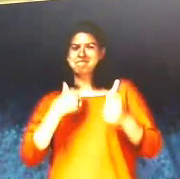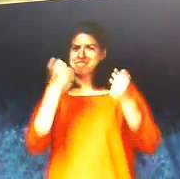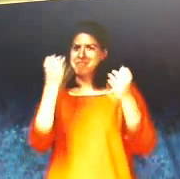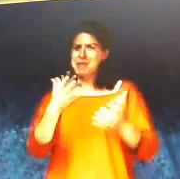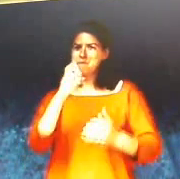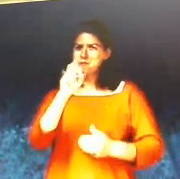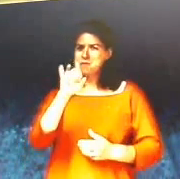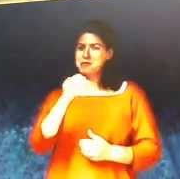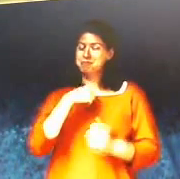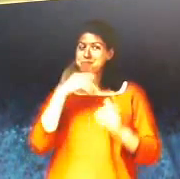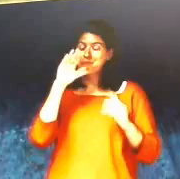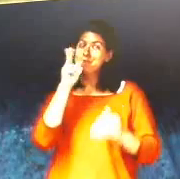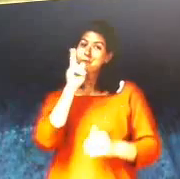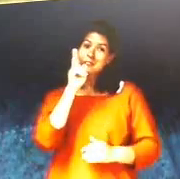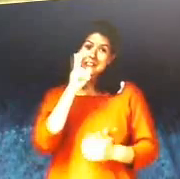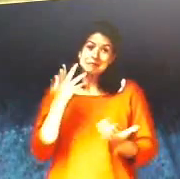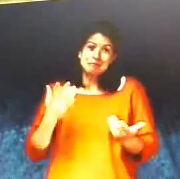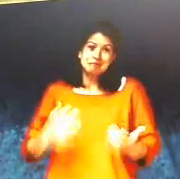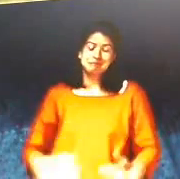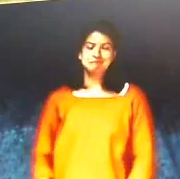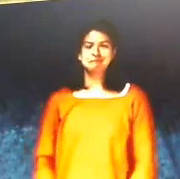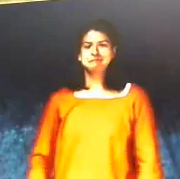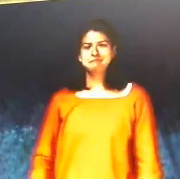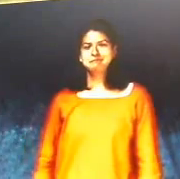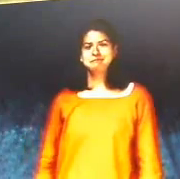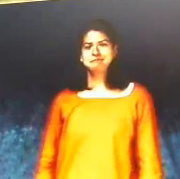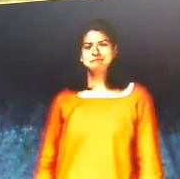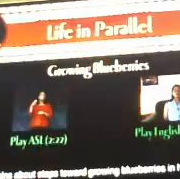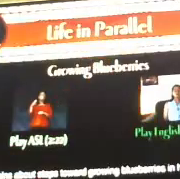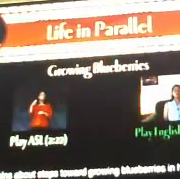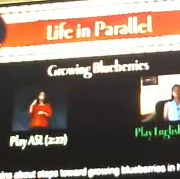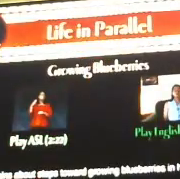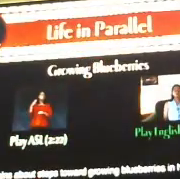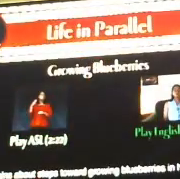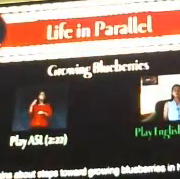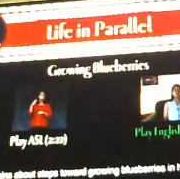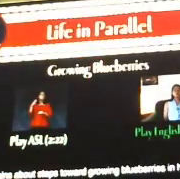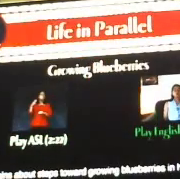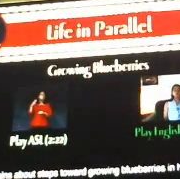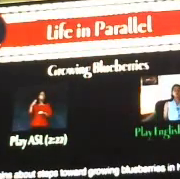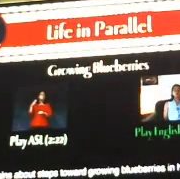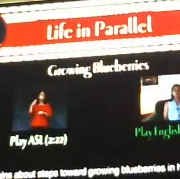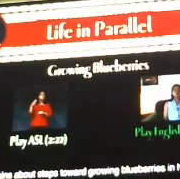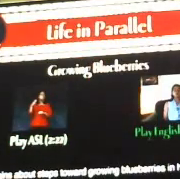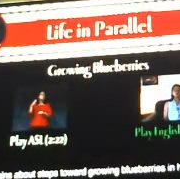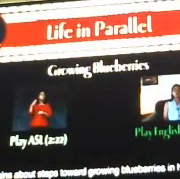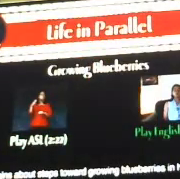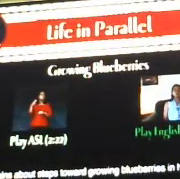And I'm hoping that this year and from this point on, I'll have many blueberry bushes and maybe vegetables.